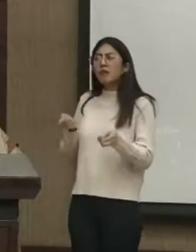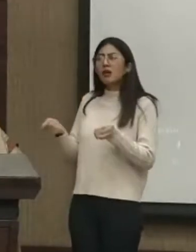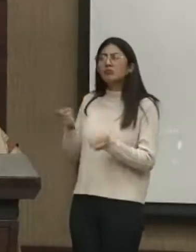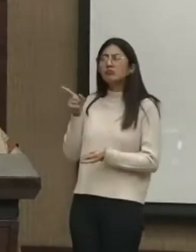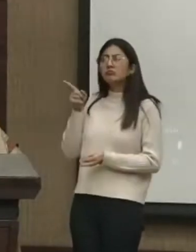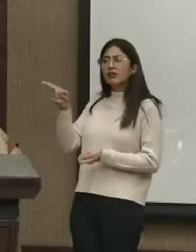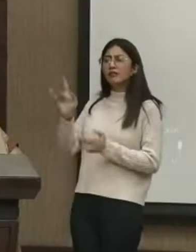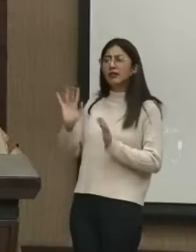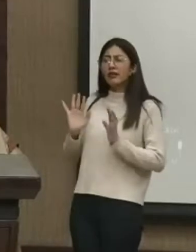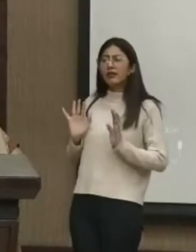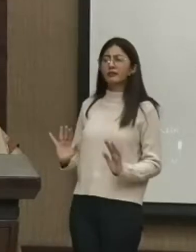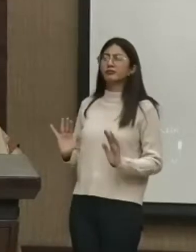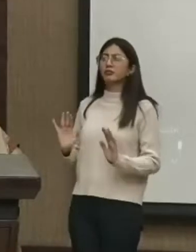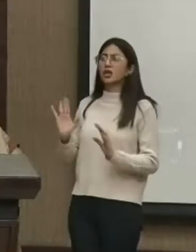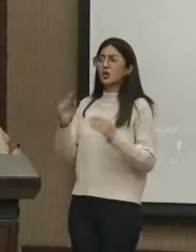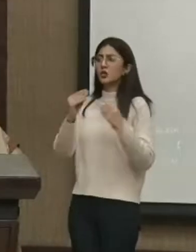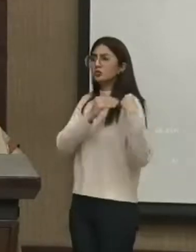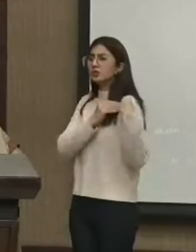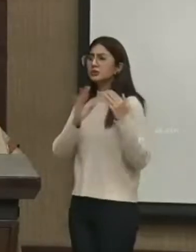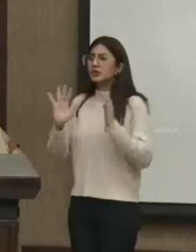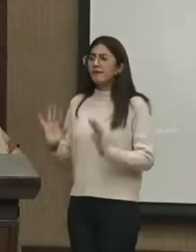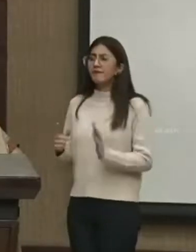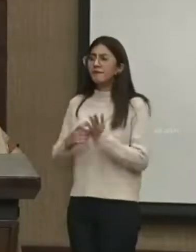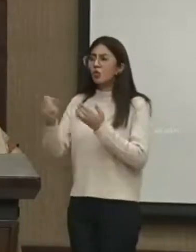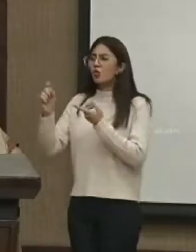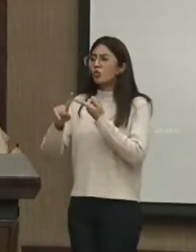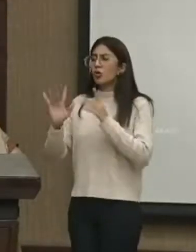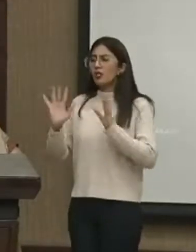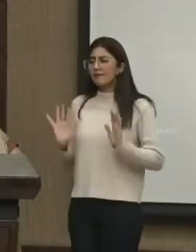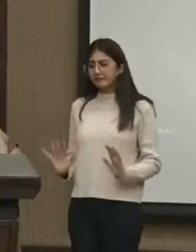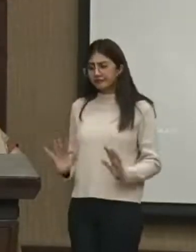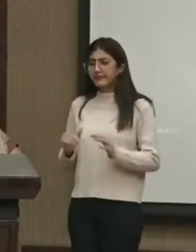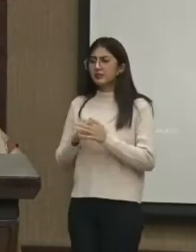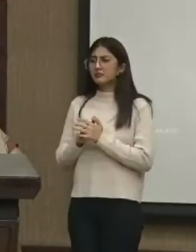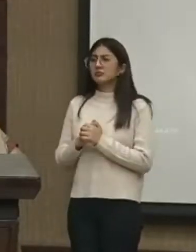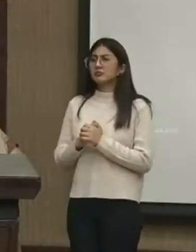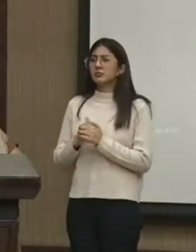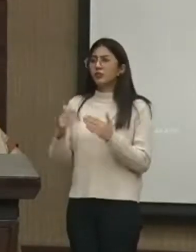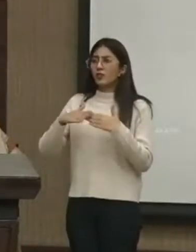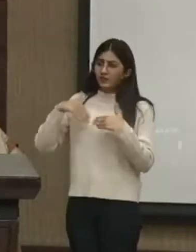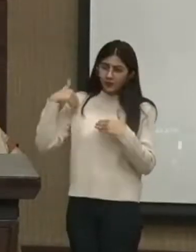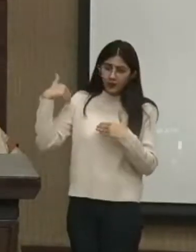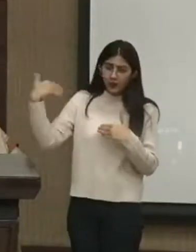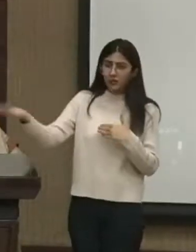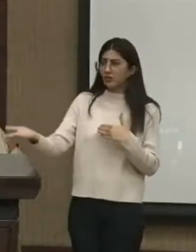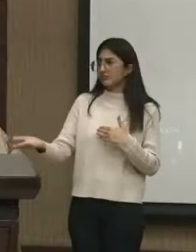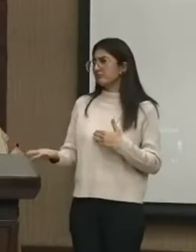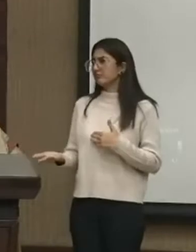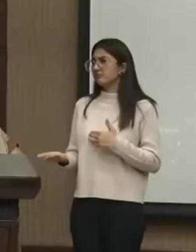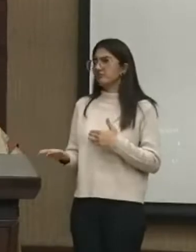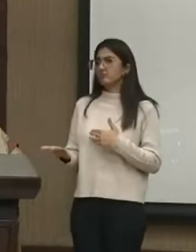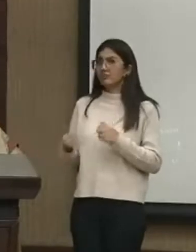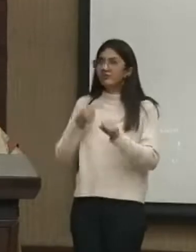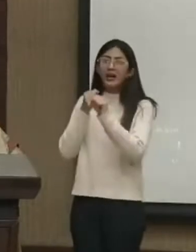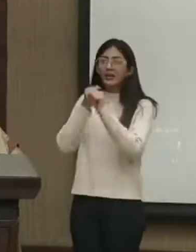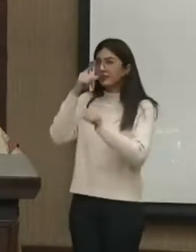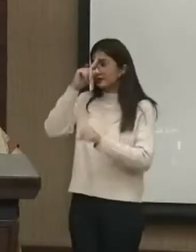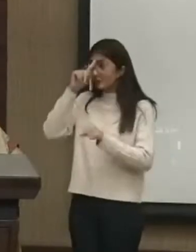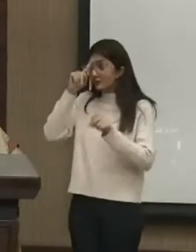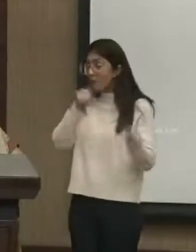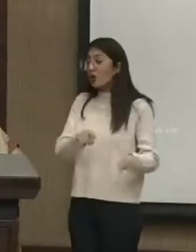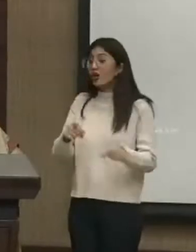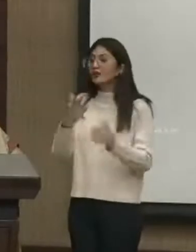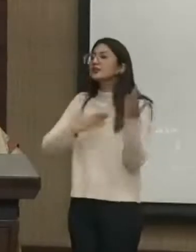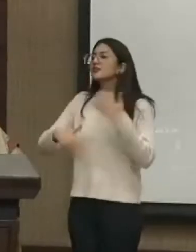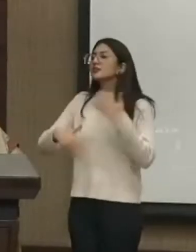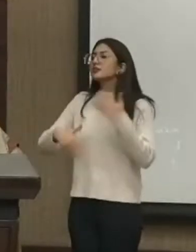to play a role in actually furthering the part of disability, including disability